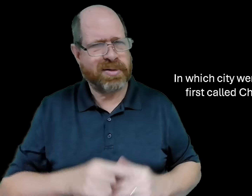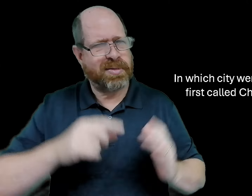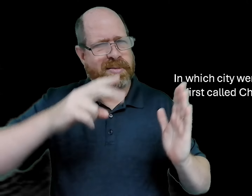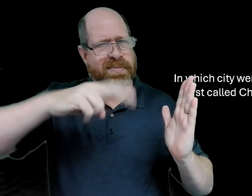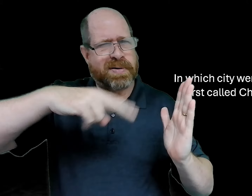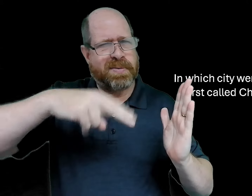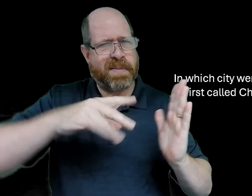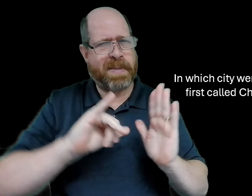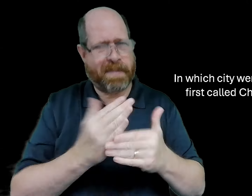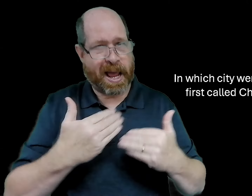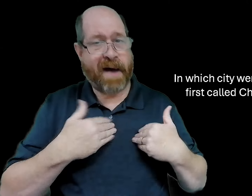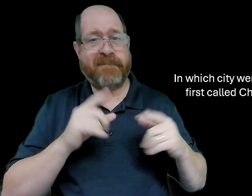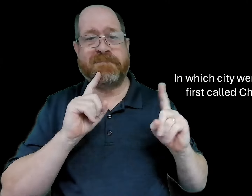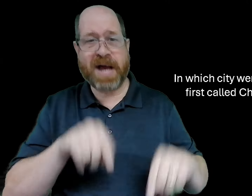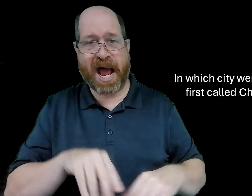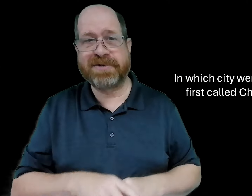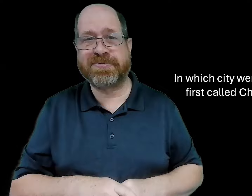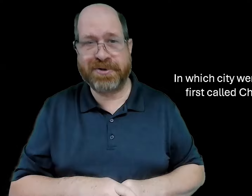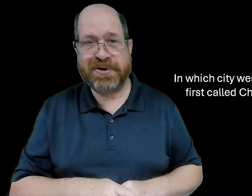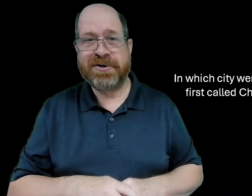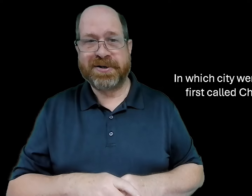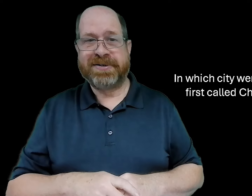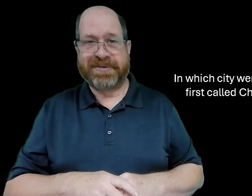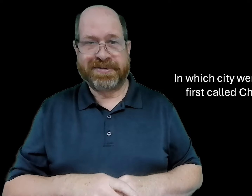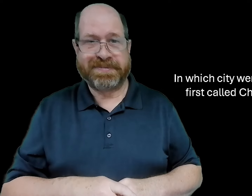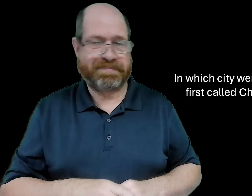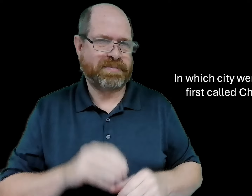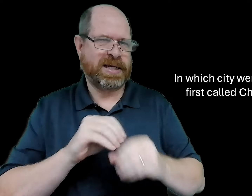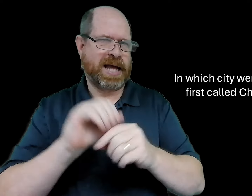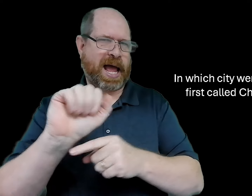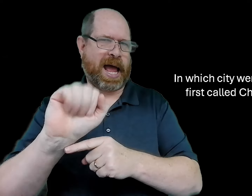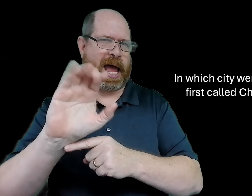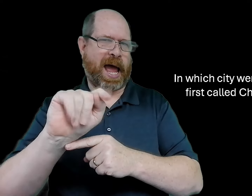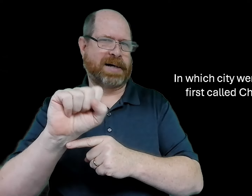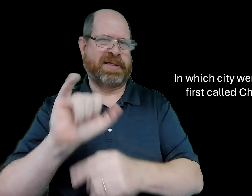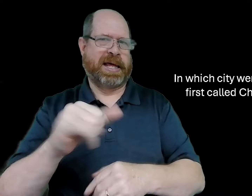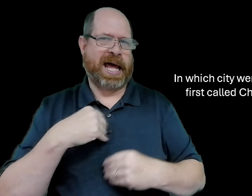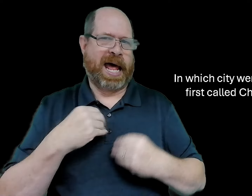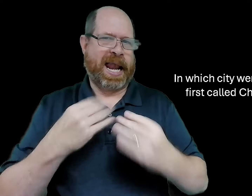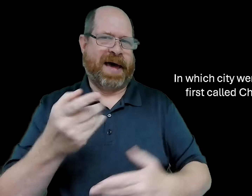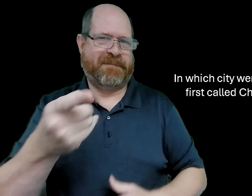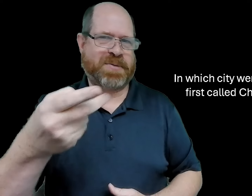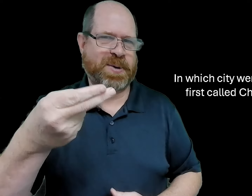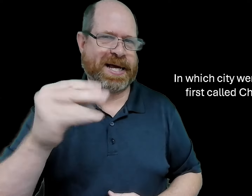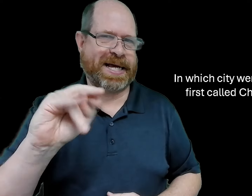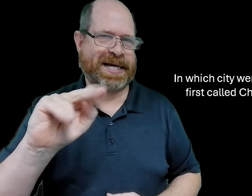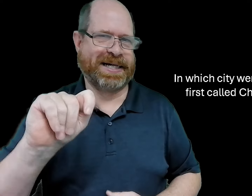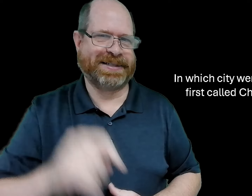not, read your Bible. The answer's in there. It's in Acts. I'll give you a hint.